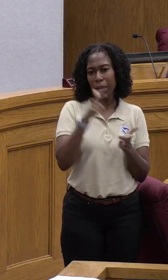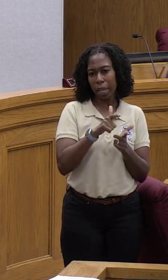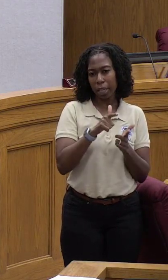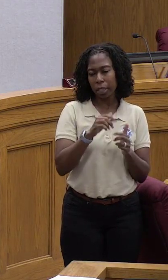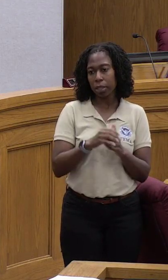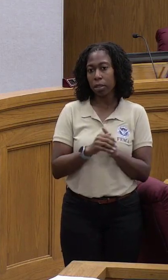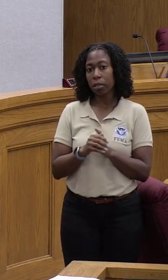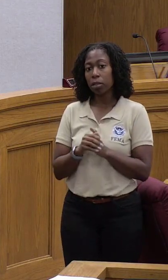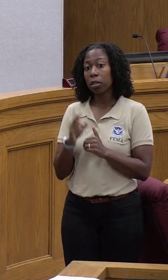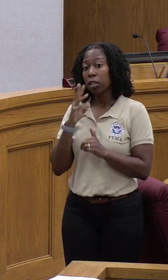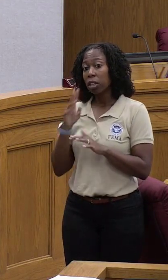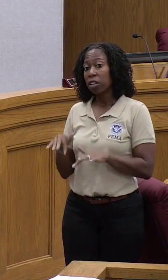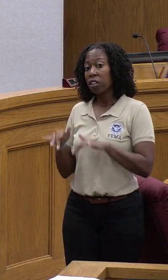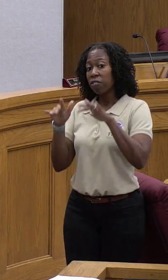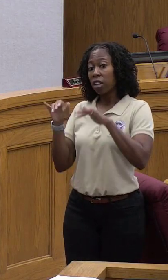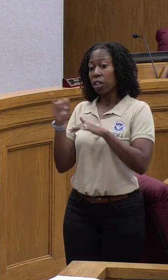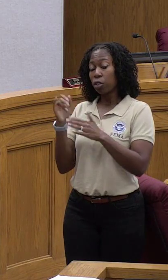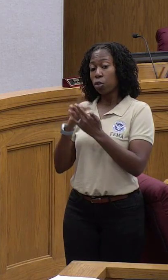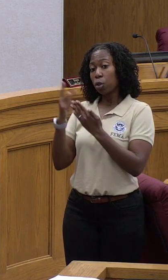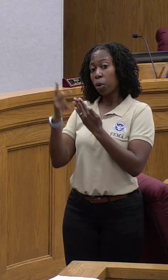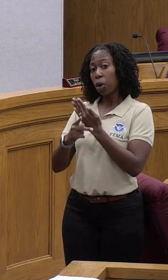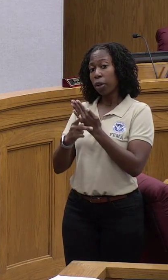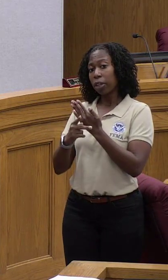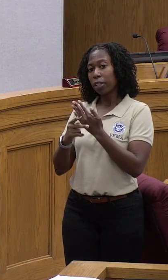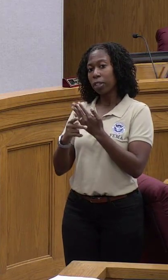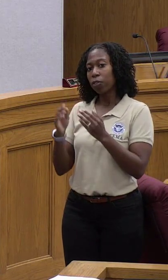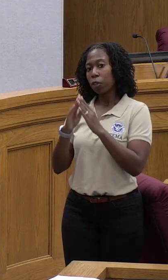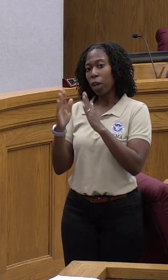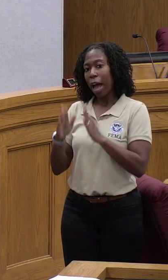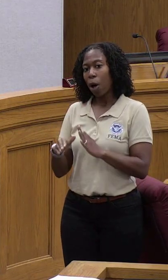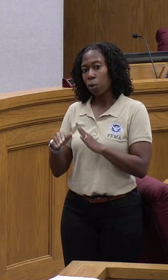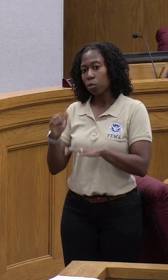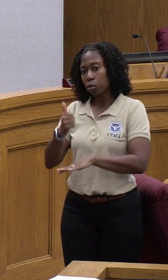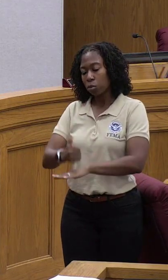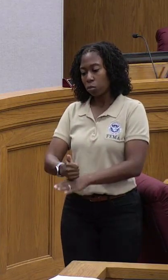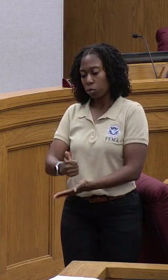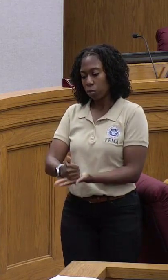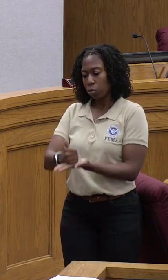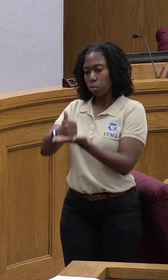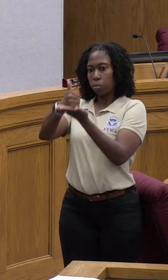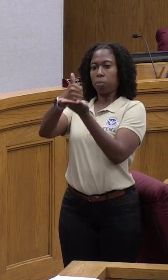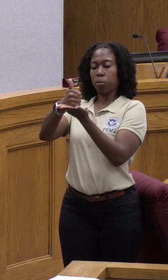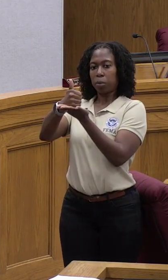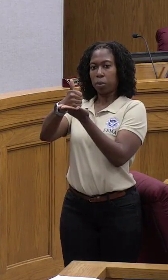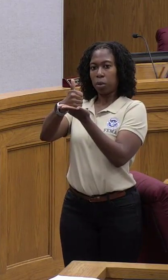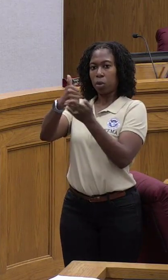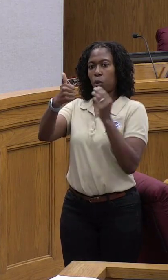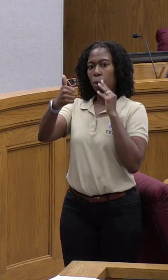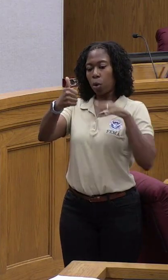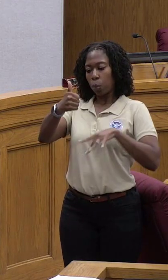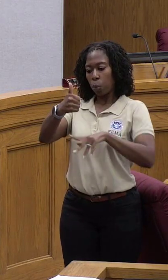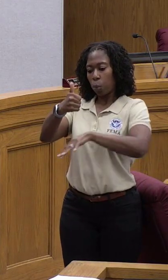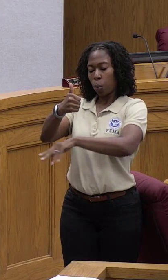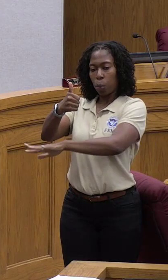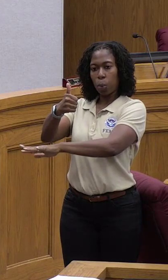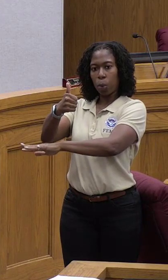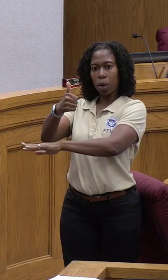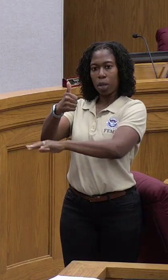really is designed to elevate homes and to reduce the threat of flood risks, which we